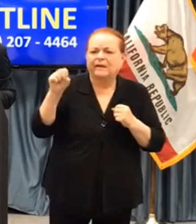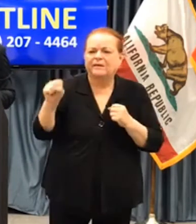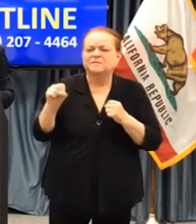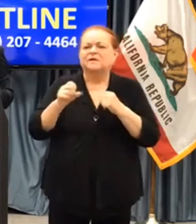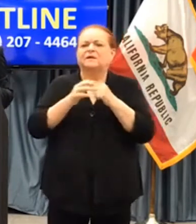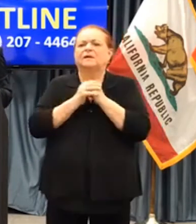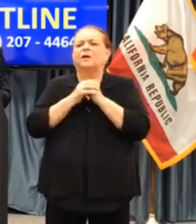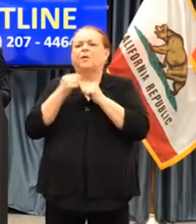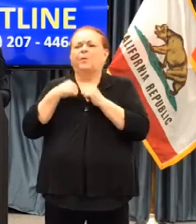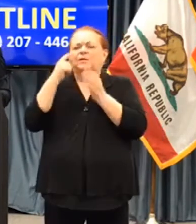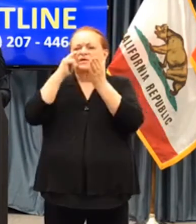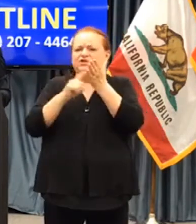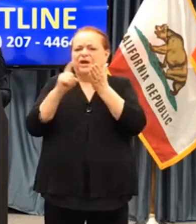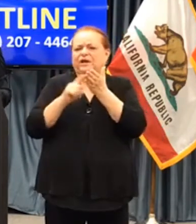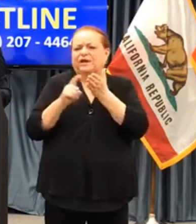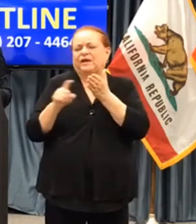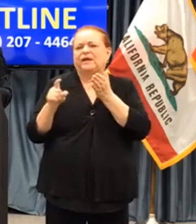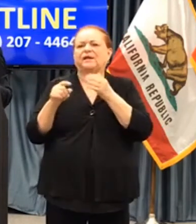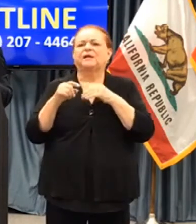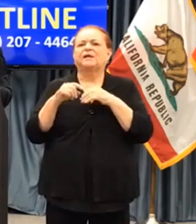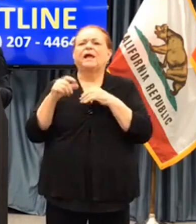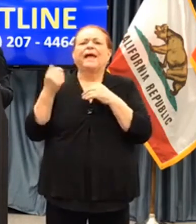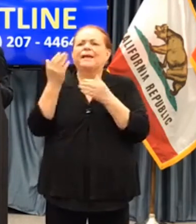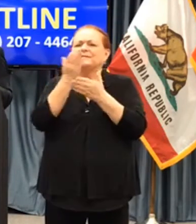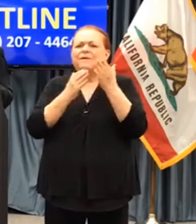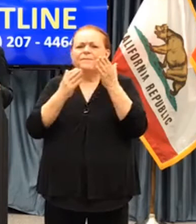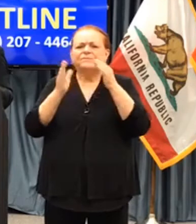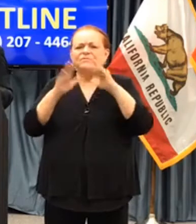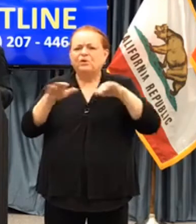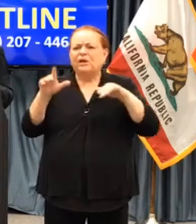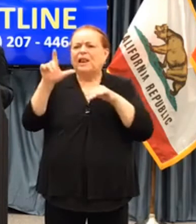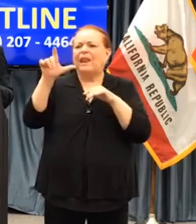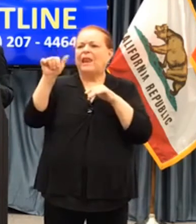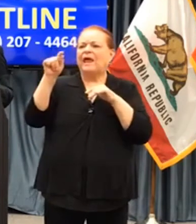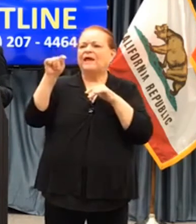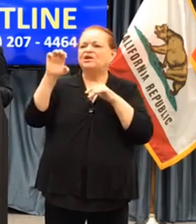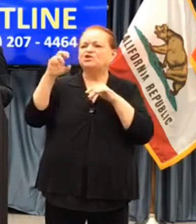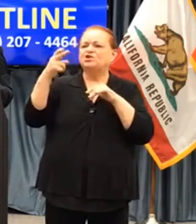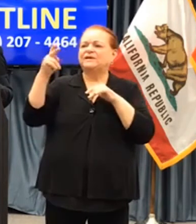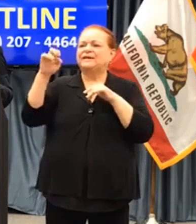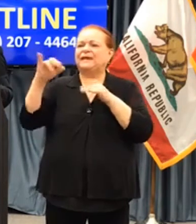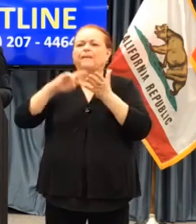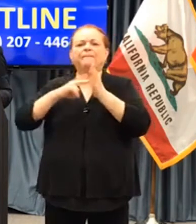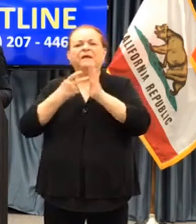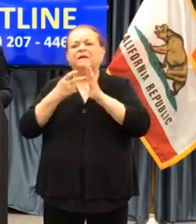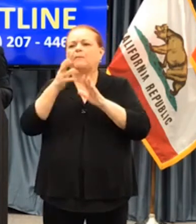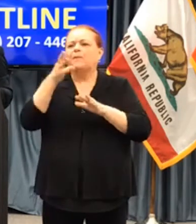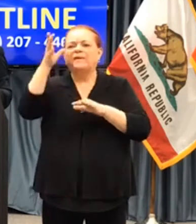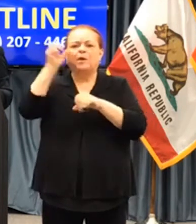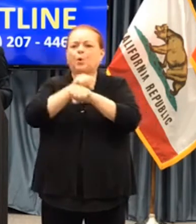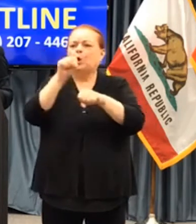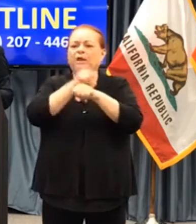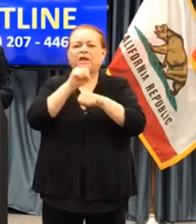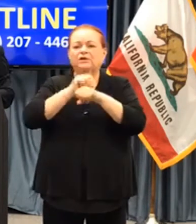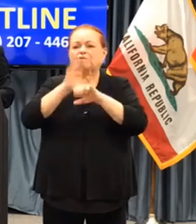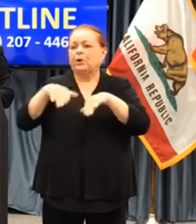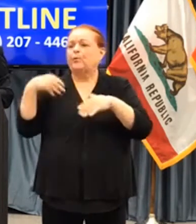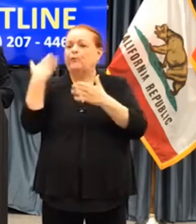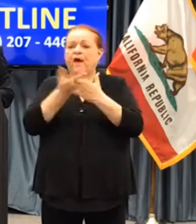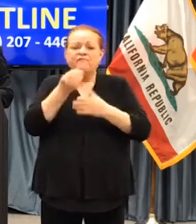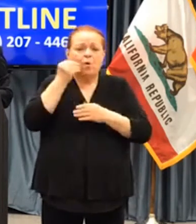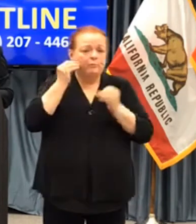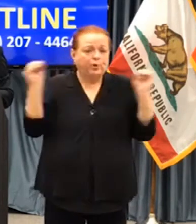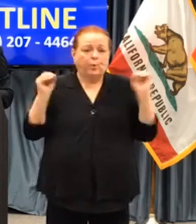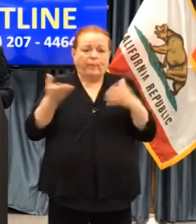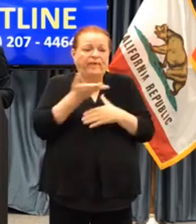are checking in with all of those via video, Zoom, and other technological opportunities. But we